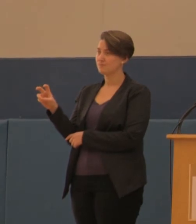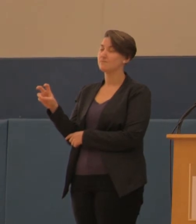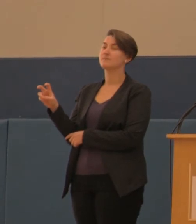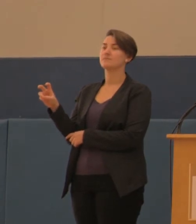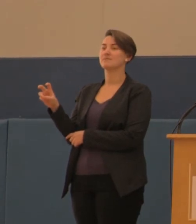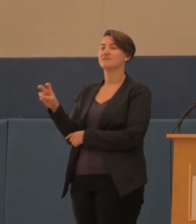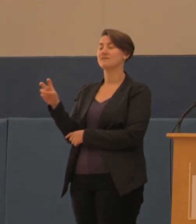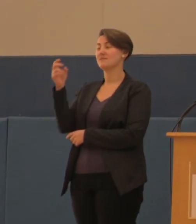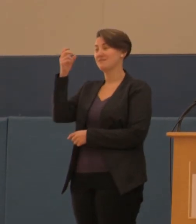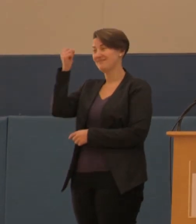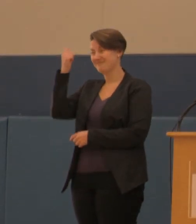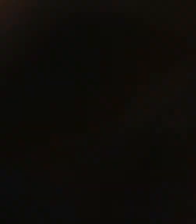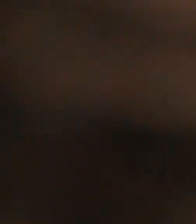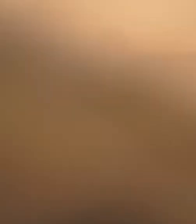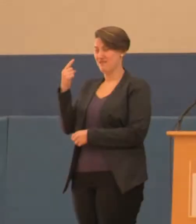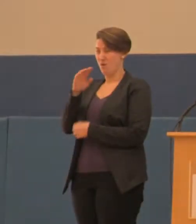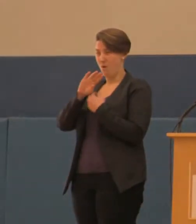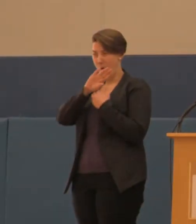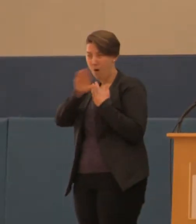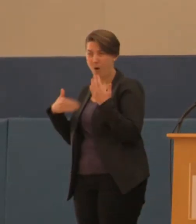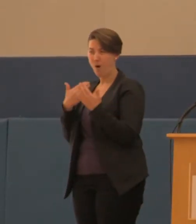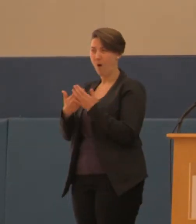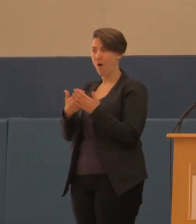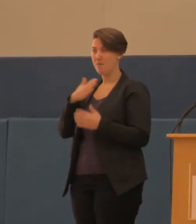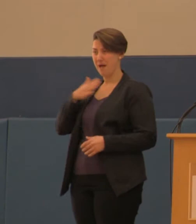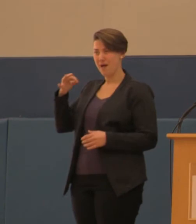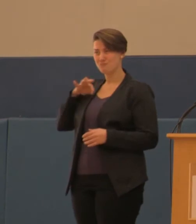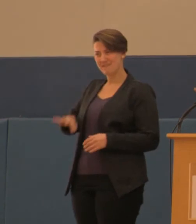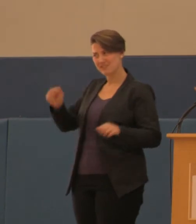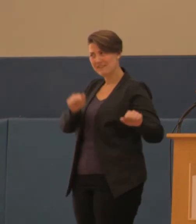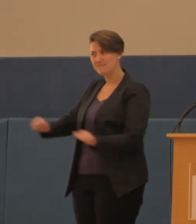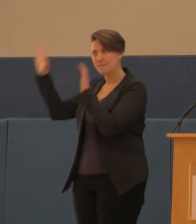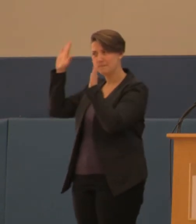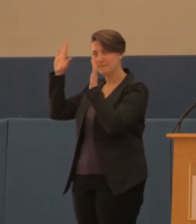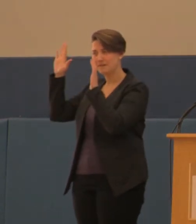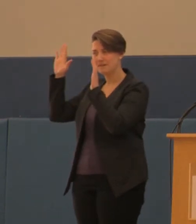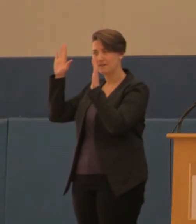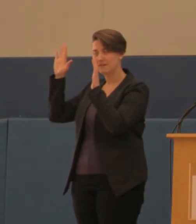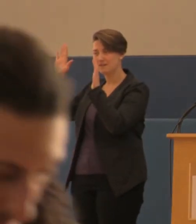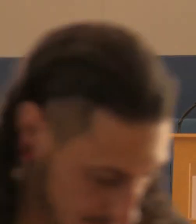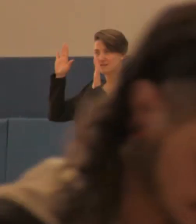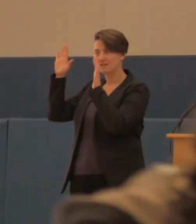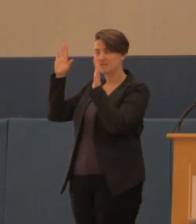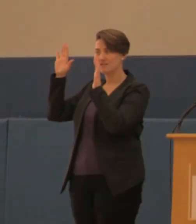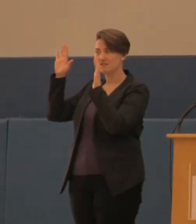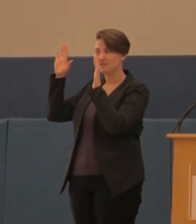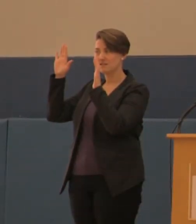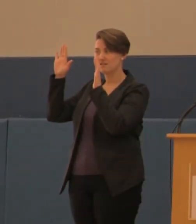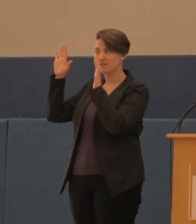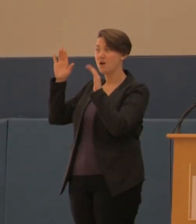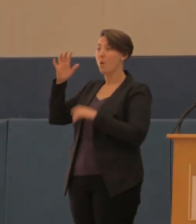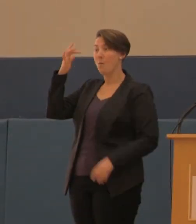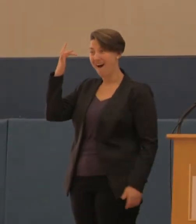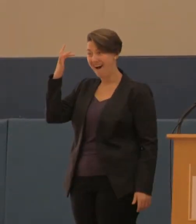I surrendered every privilege I had, save race, to be